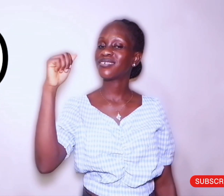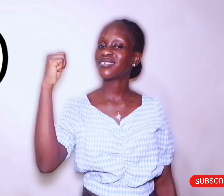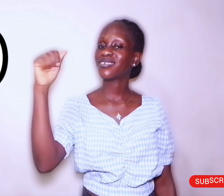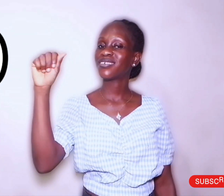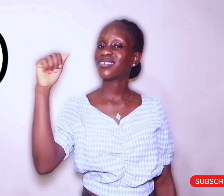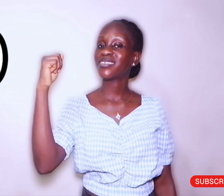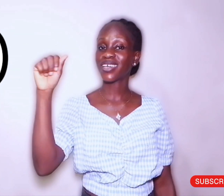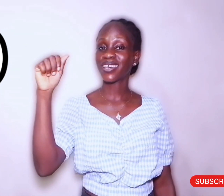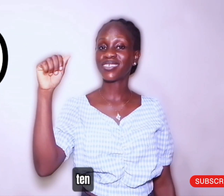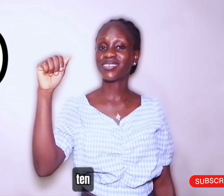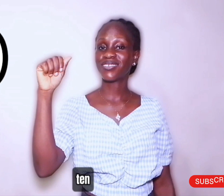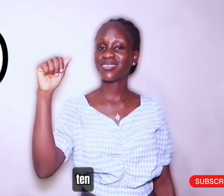10.